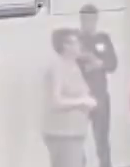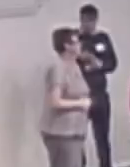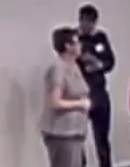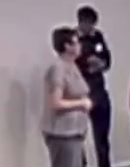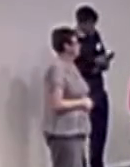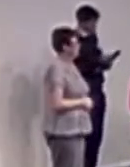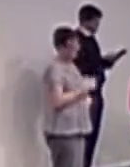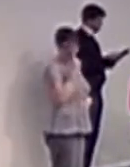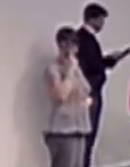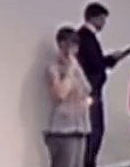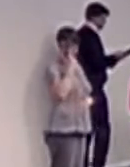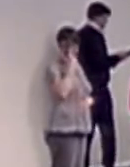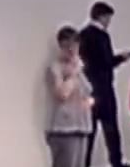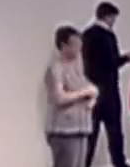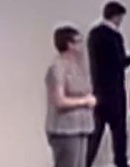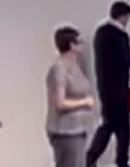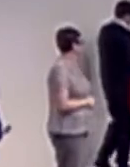Thank you very much.